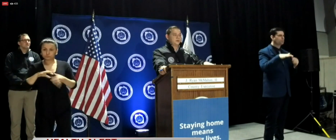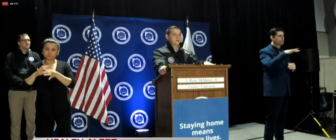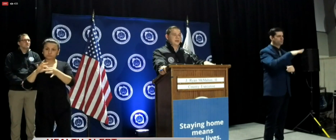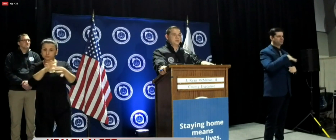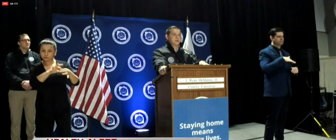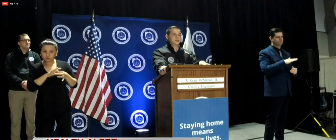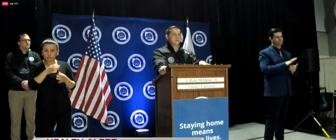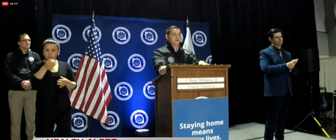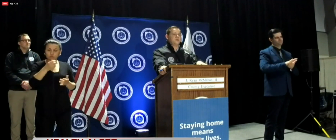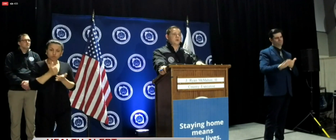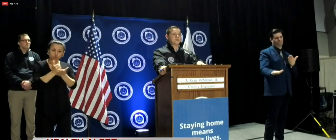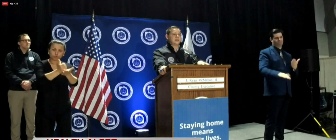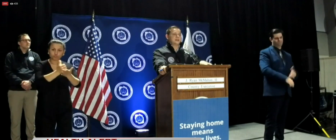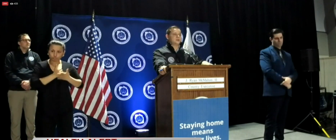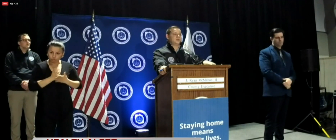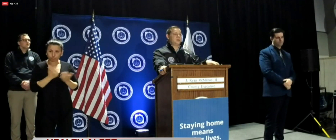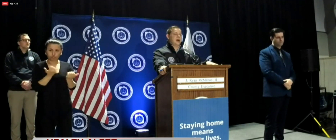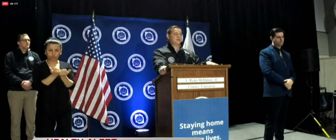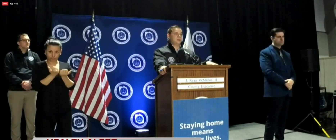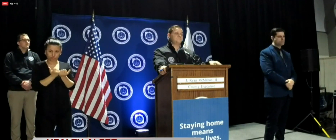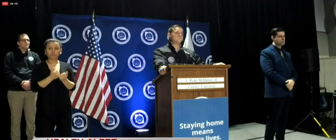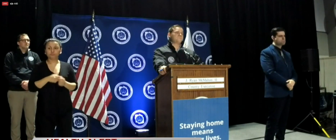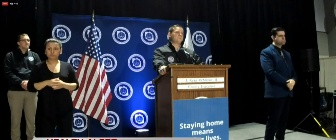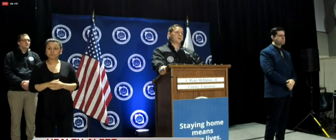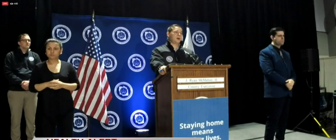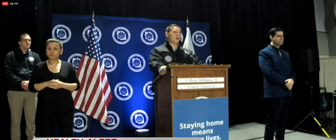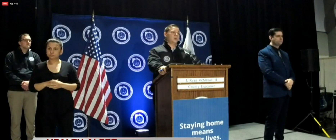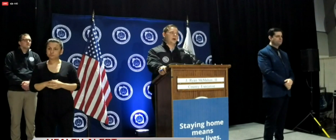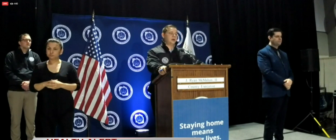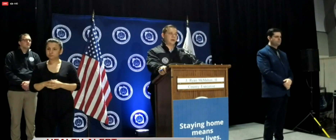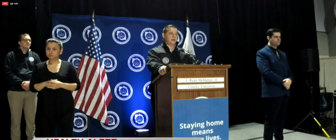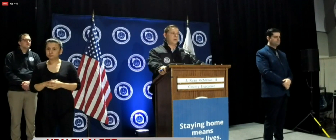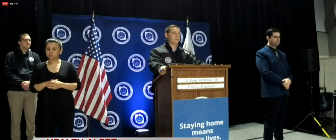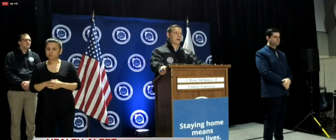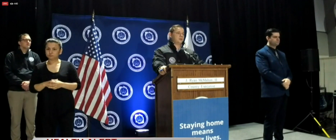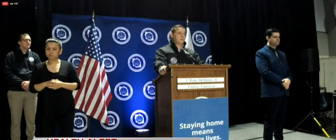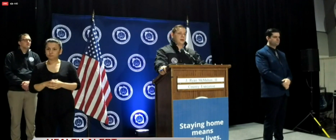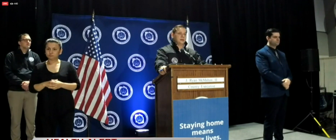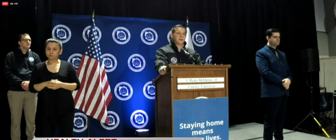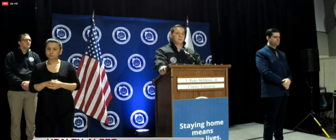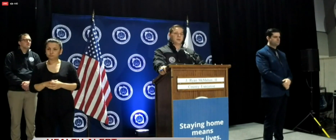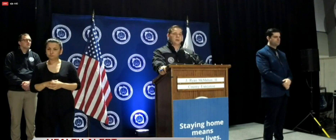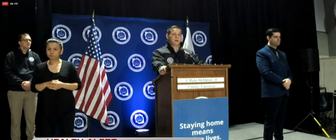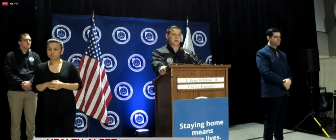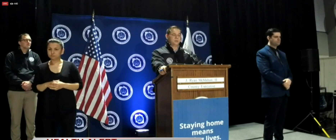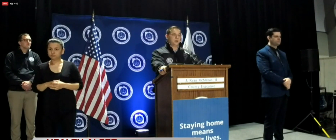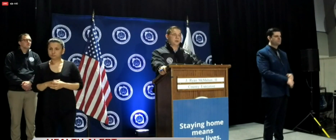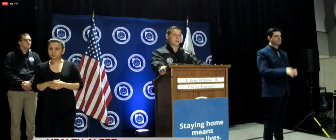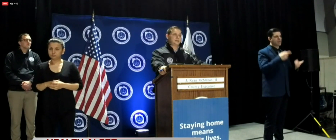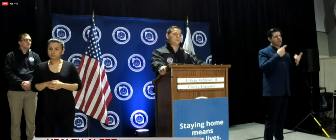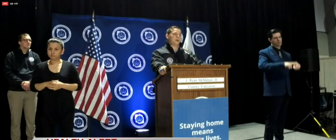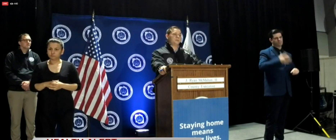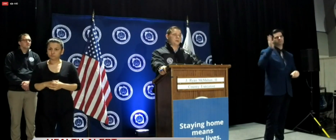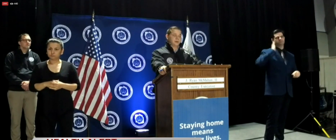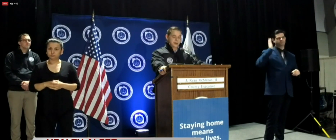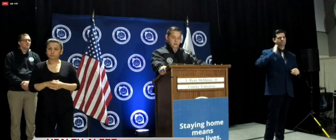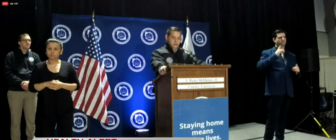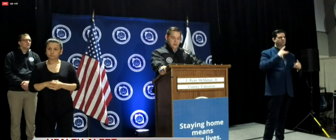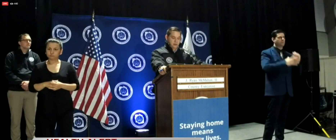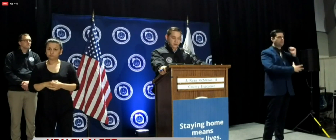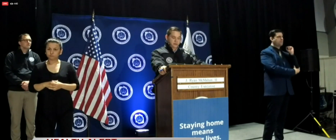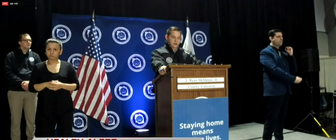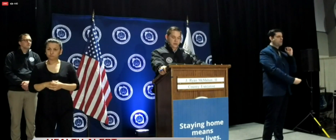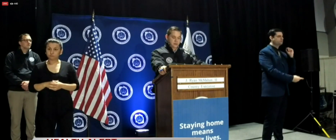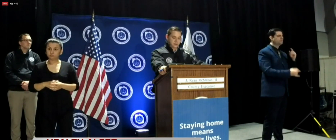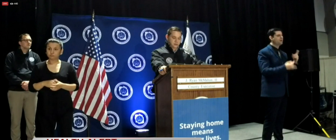did it the first time based off our focus on the issue of poverty. I went back to them on a limb, and boy, did they step up. So again,